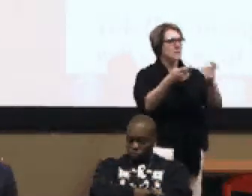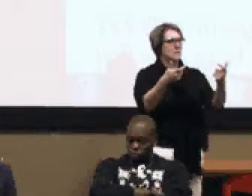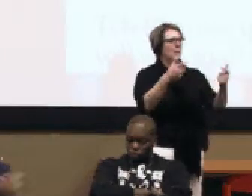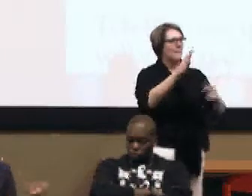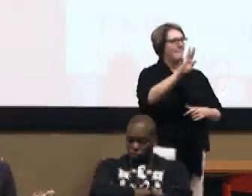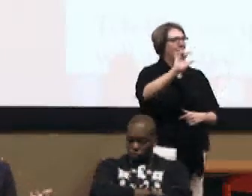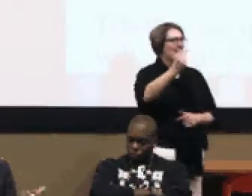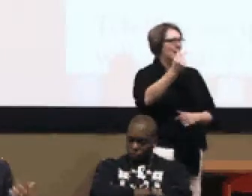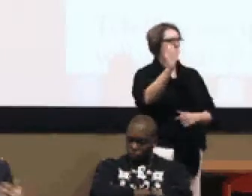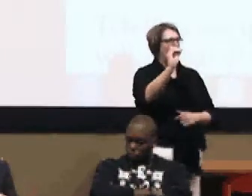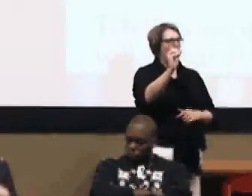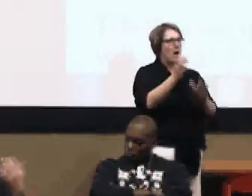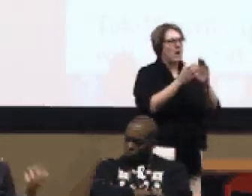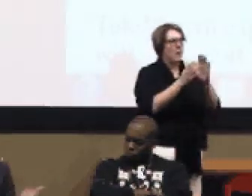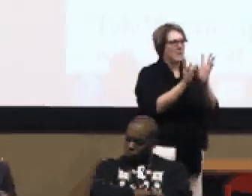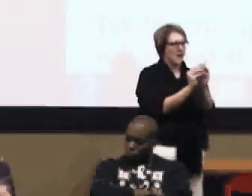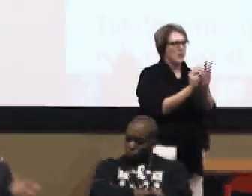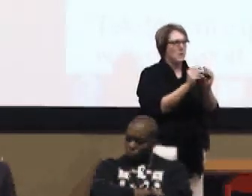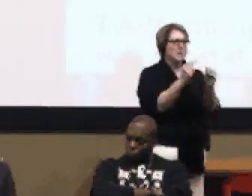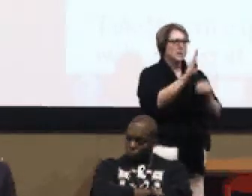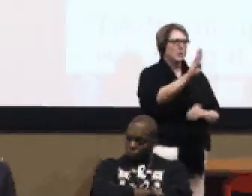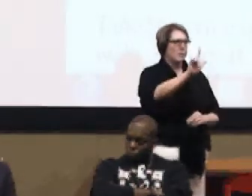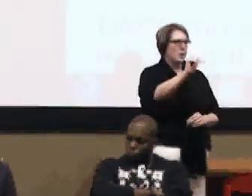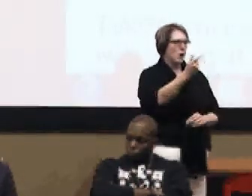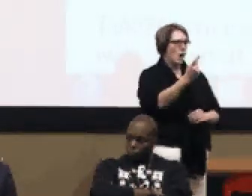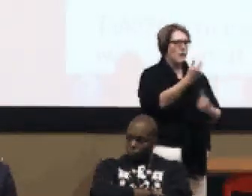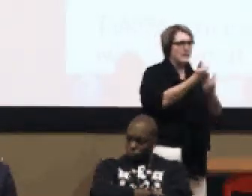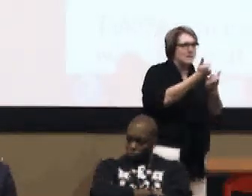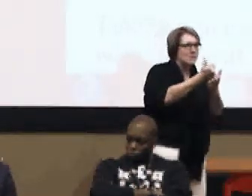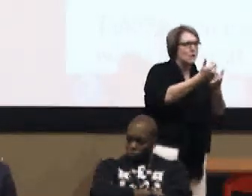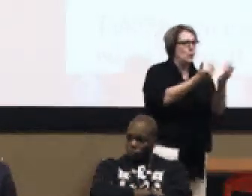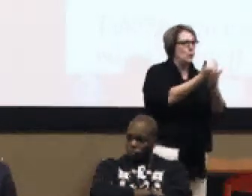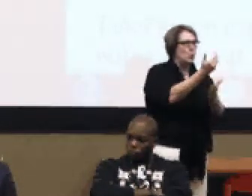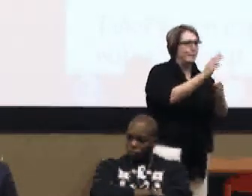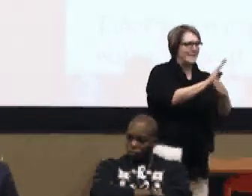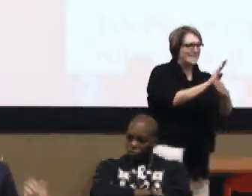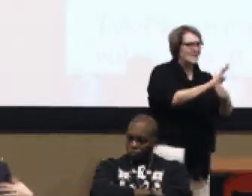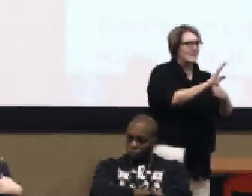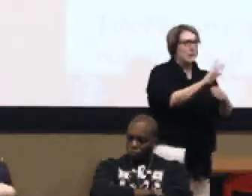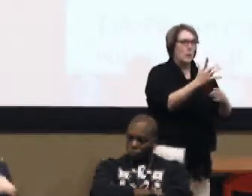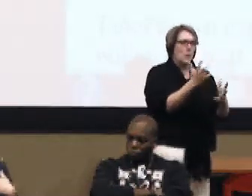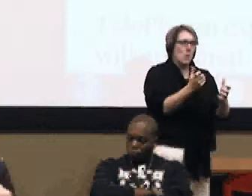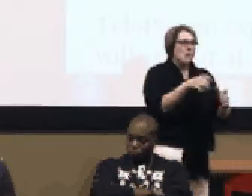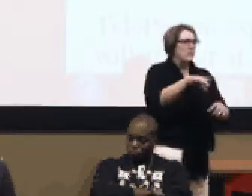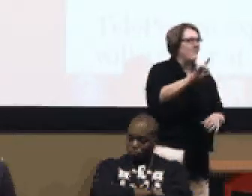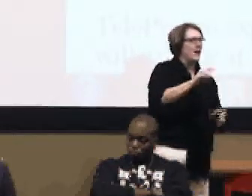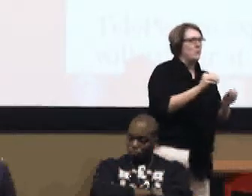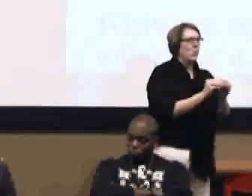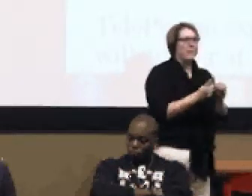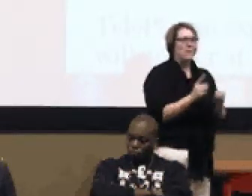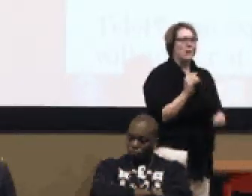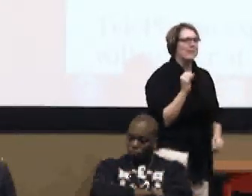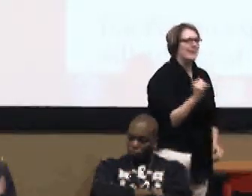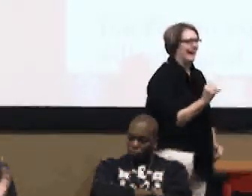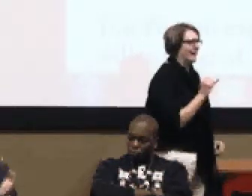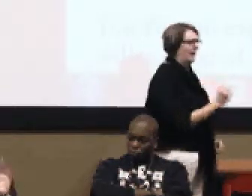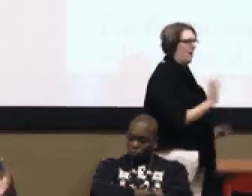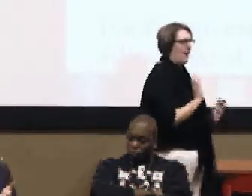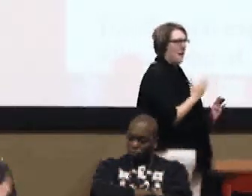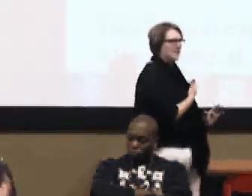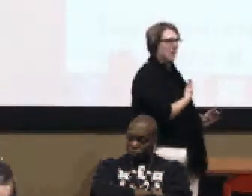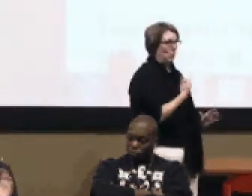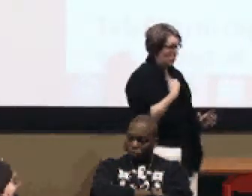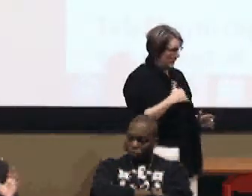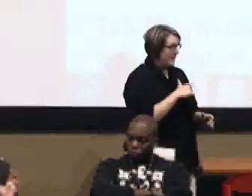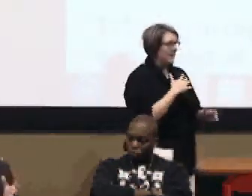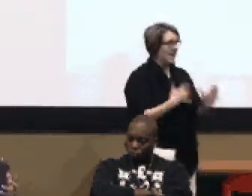And the reason we started that was it's a blog that highlights entrepreneurs and startups. And we wanted to find more people like us. So we said, we kind of